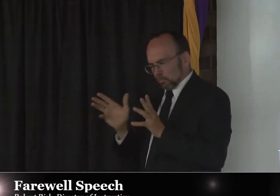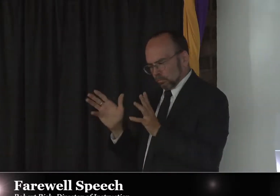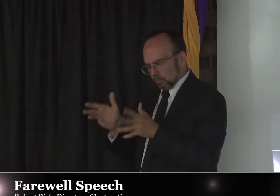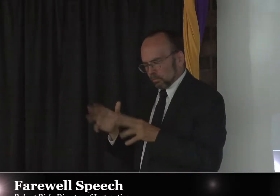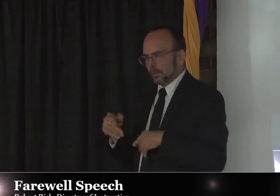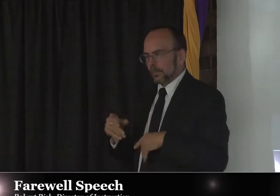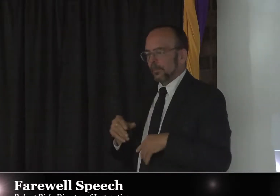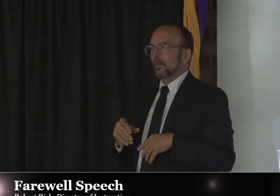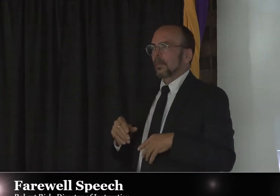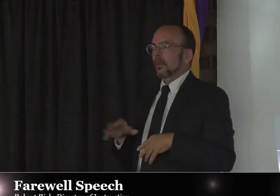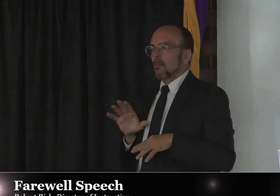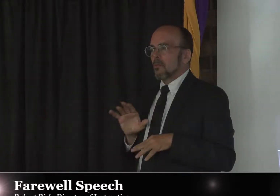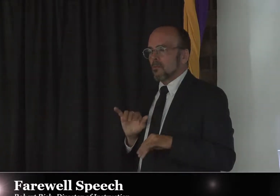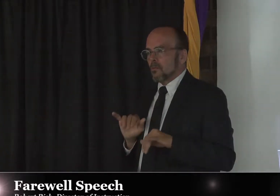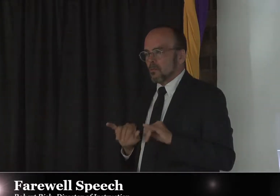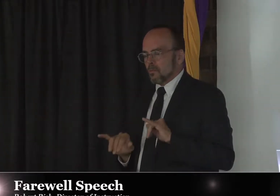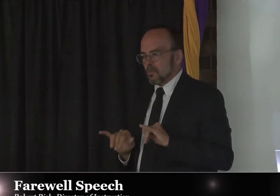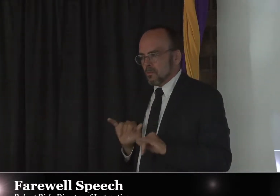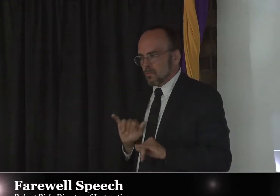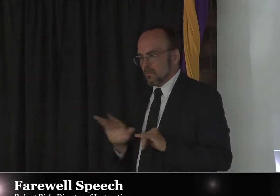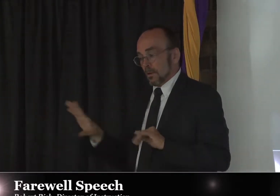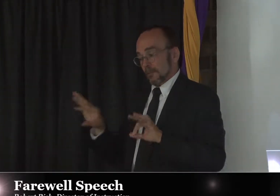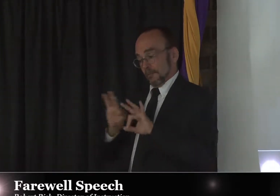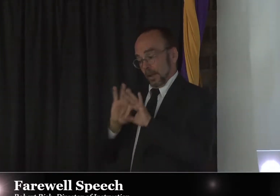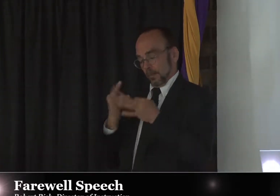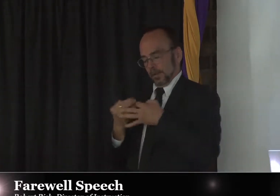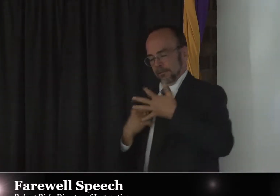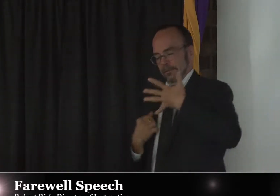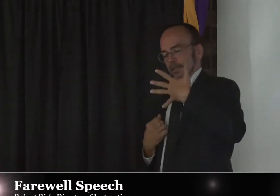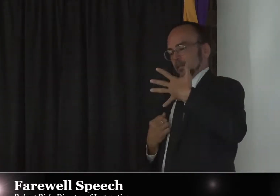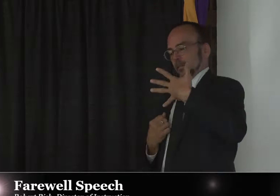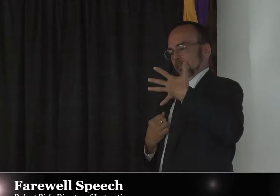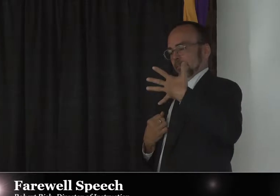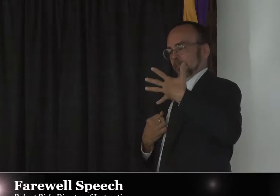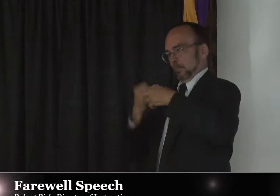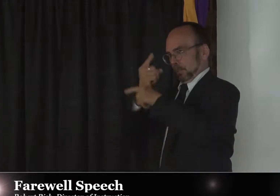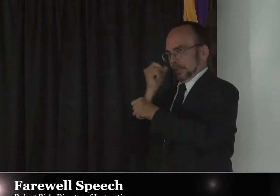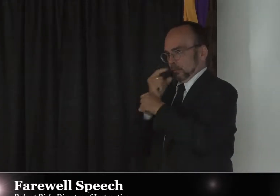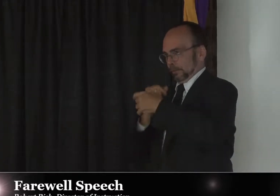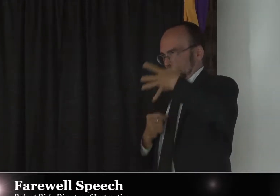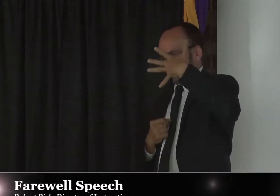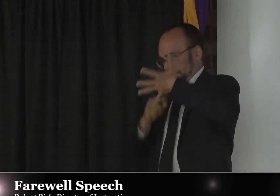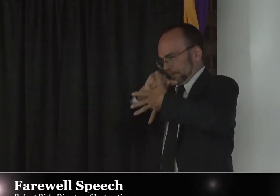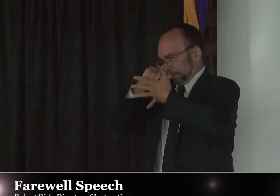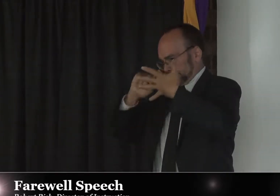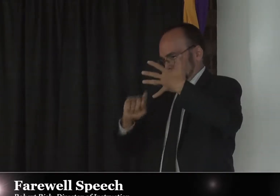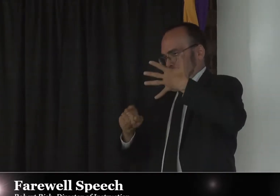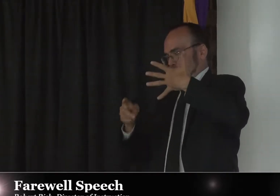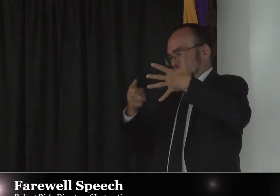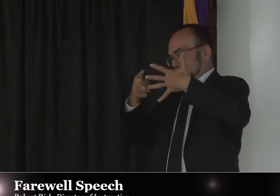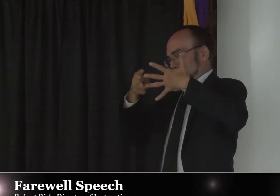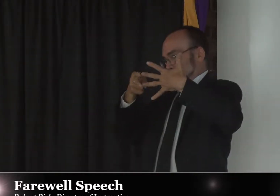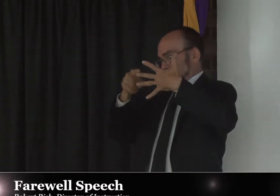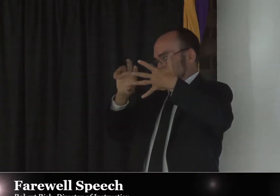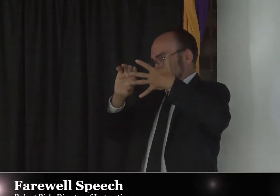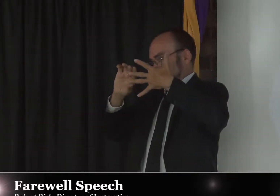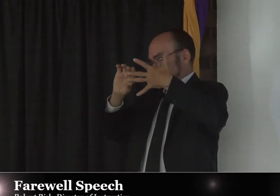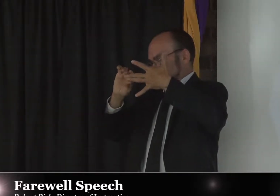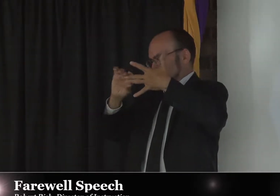well enough that I could ask him some more pointed questions. He had 5 brothers, and these